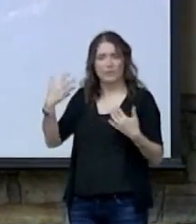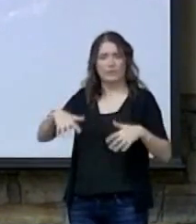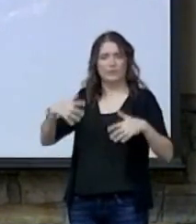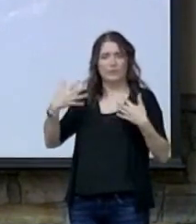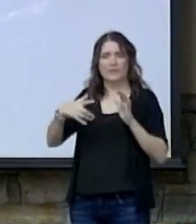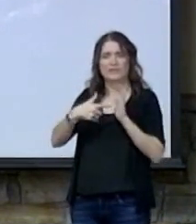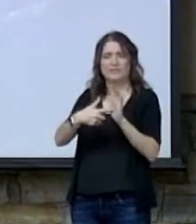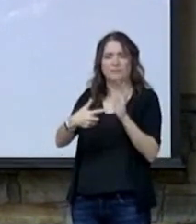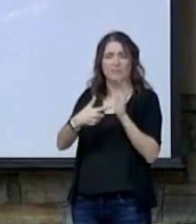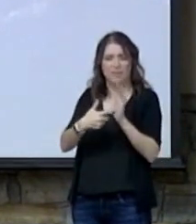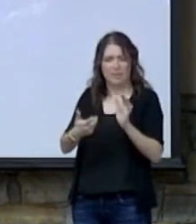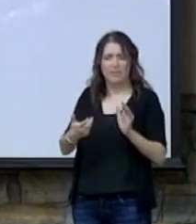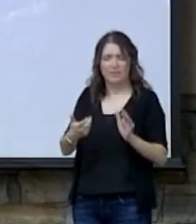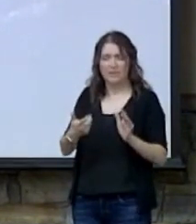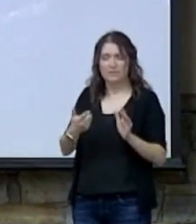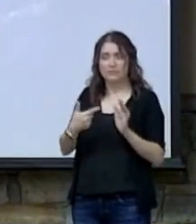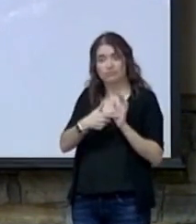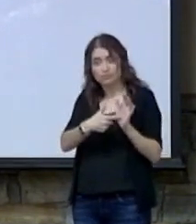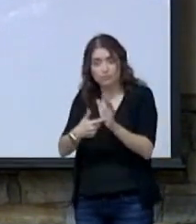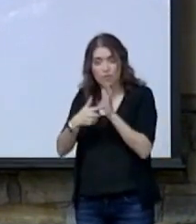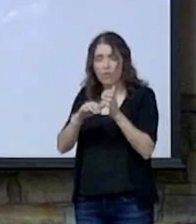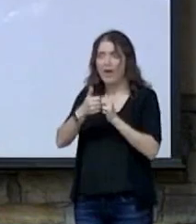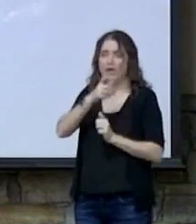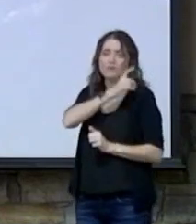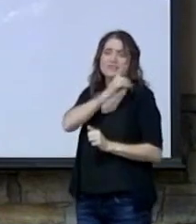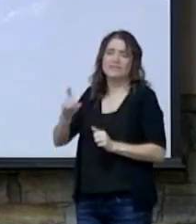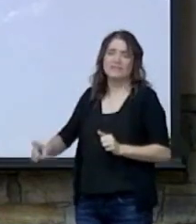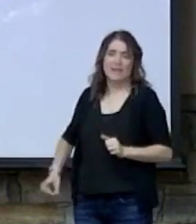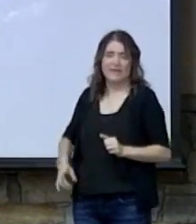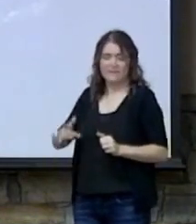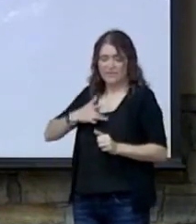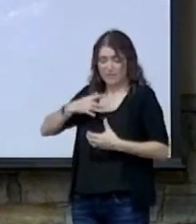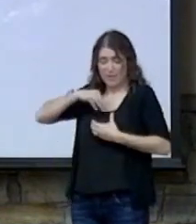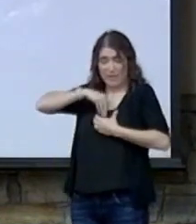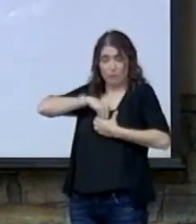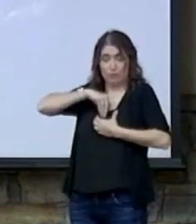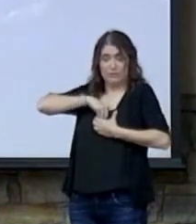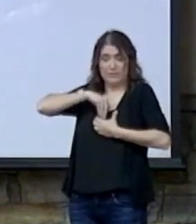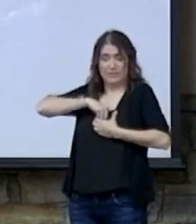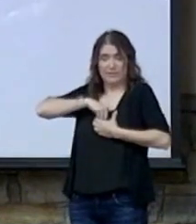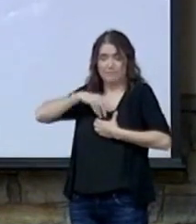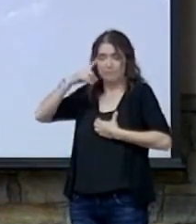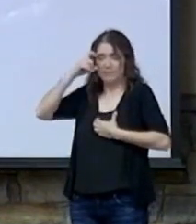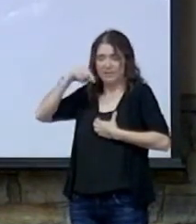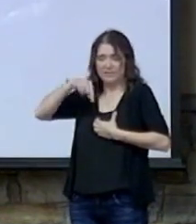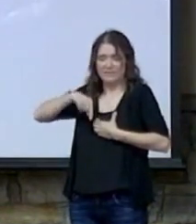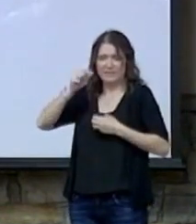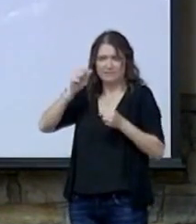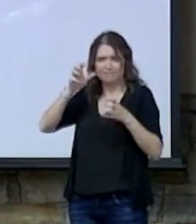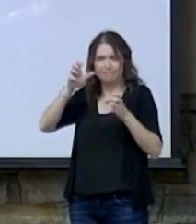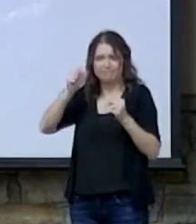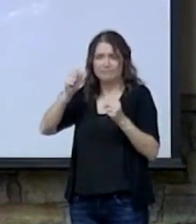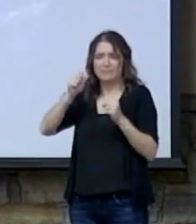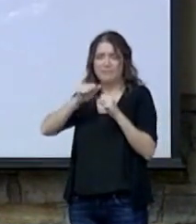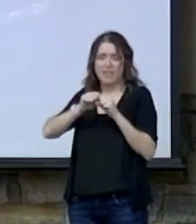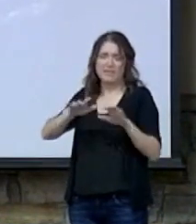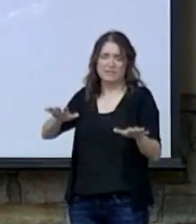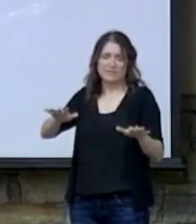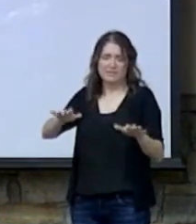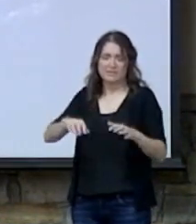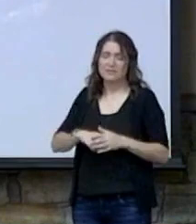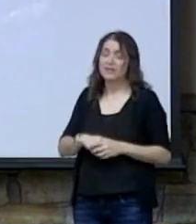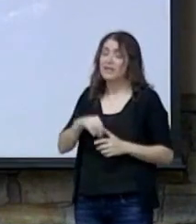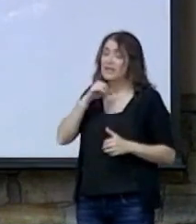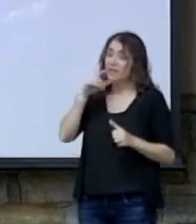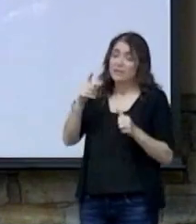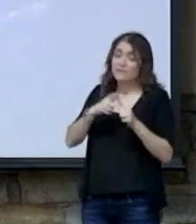to illustrate how David felt inwardly because of these incredible blessings. Not the first time this idea